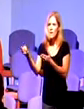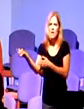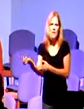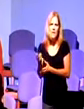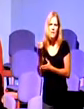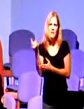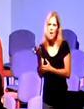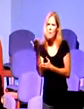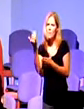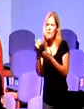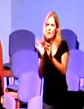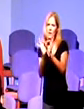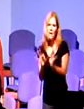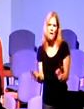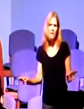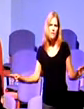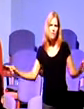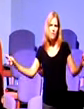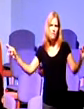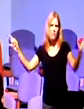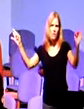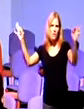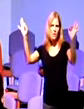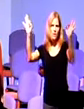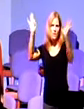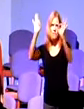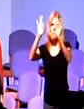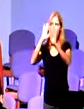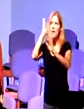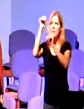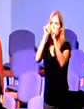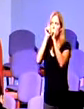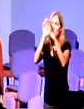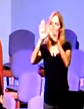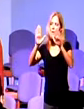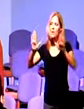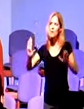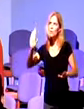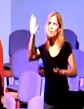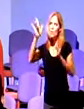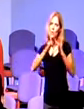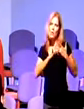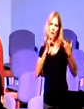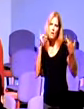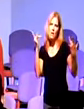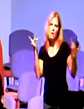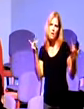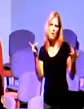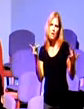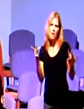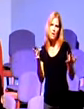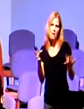bring something that's a word that will bless your